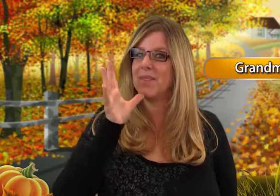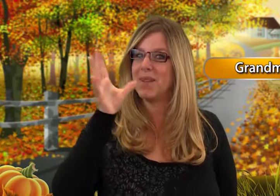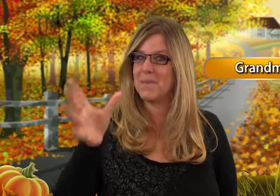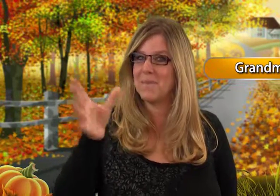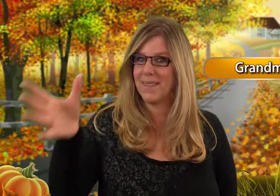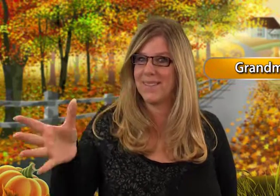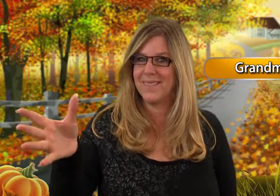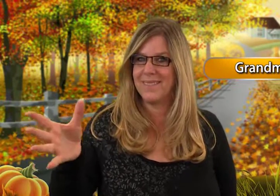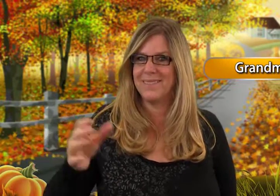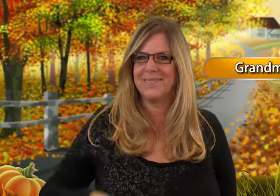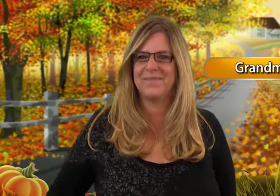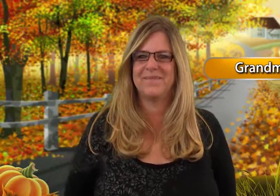Grandma.